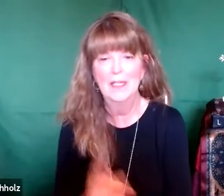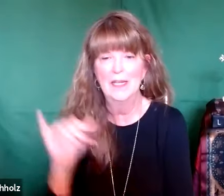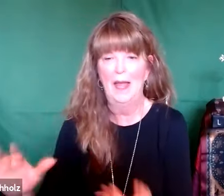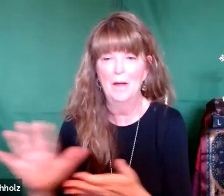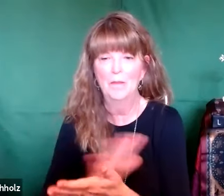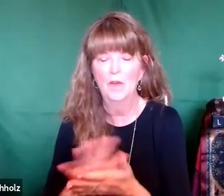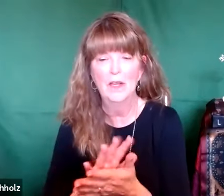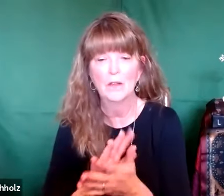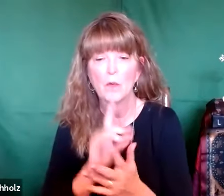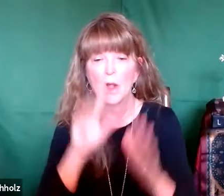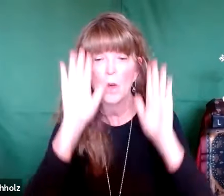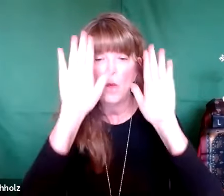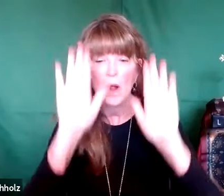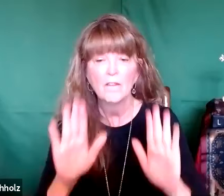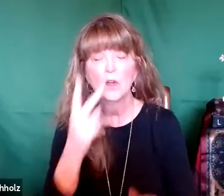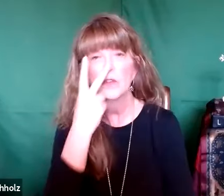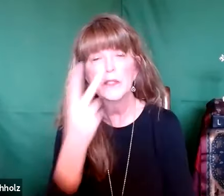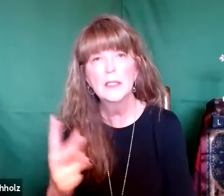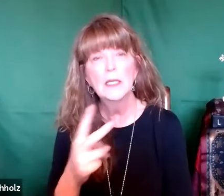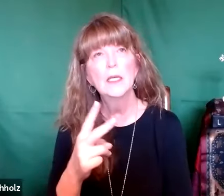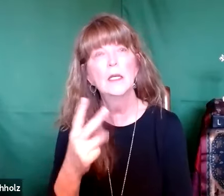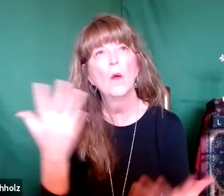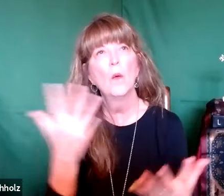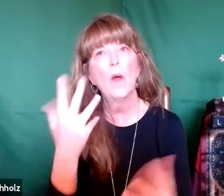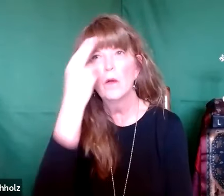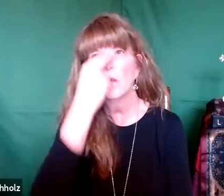I absolutely love watching this. It's really wonderful.